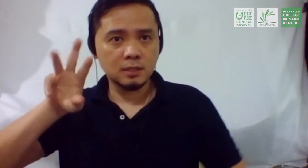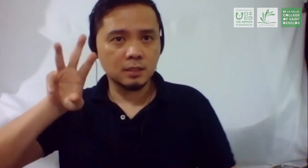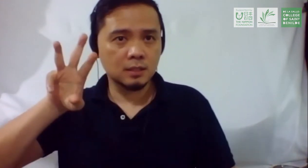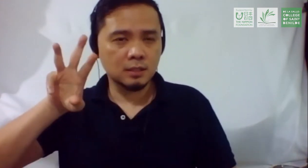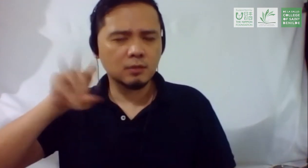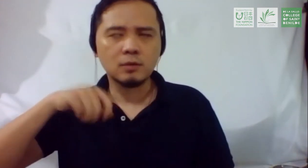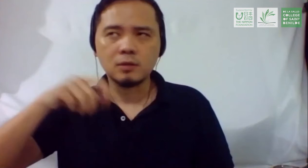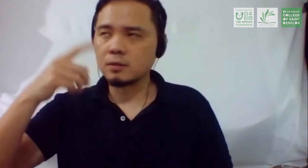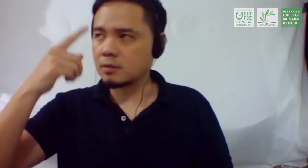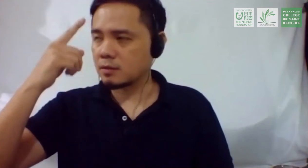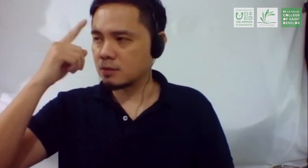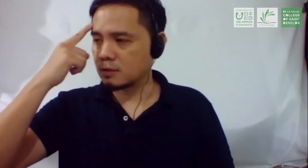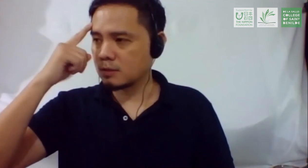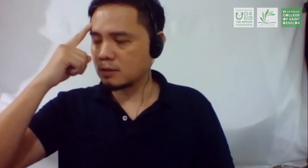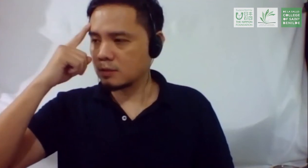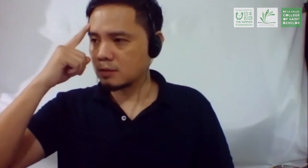Tuesday is the 8th.